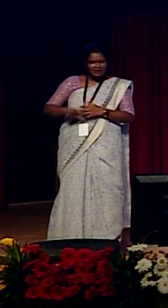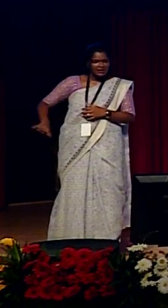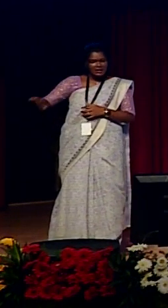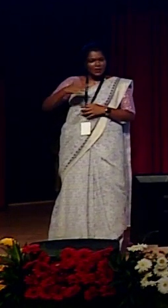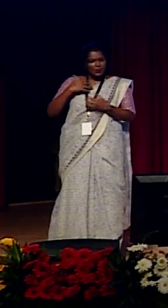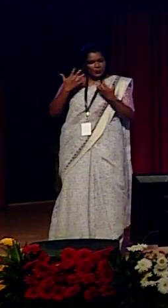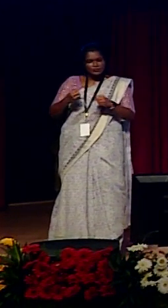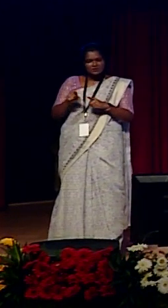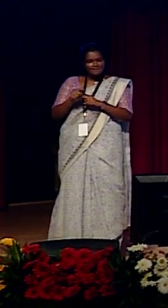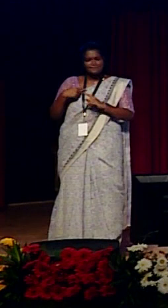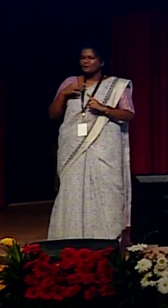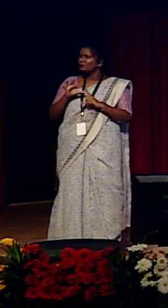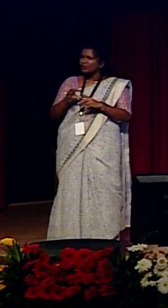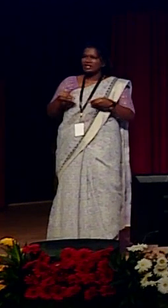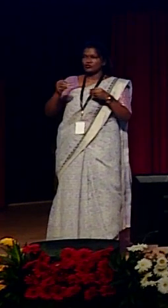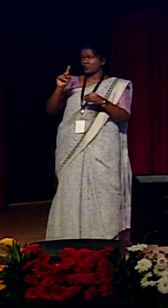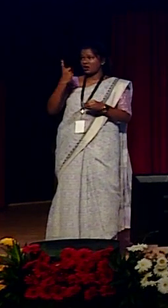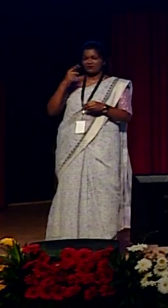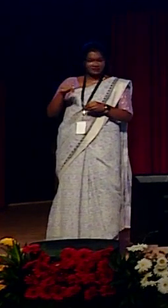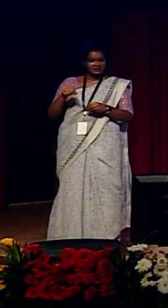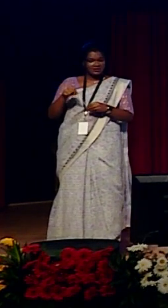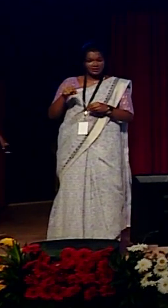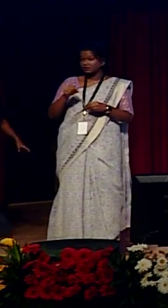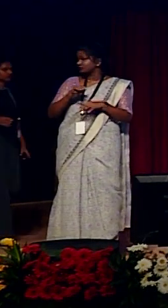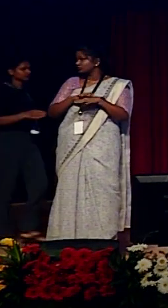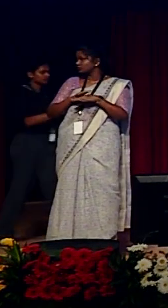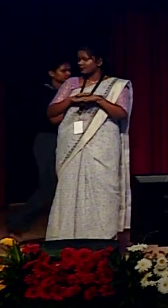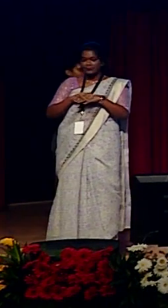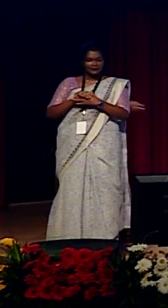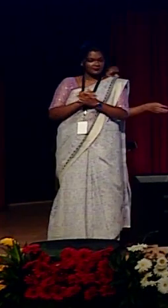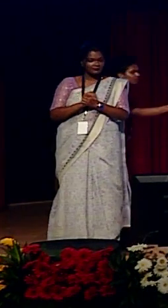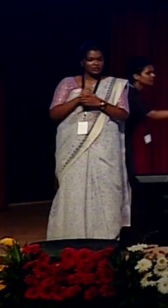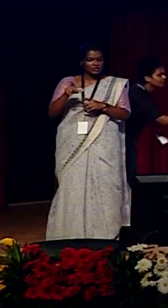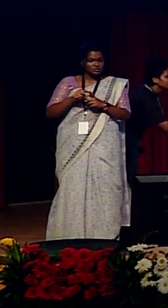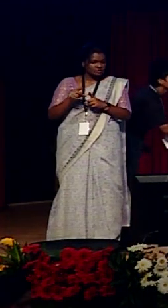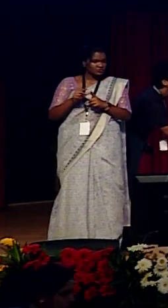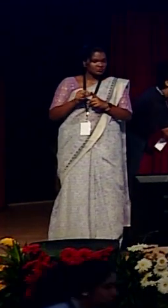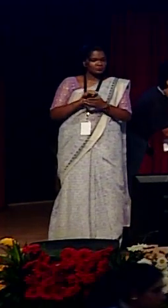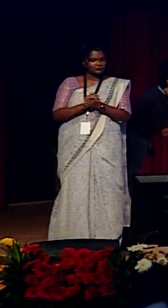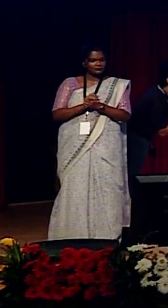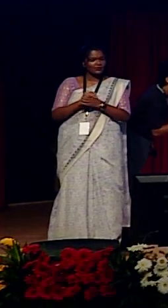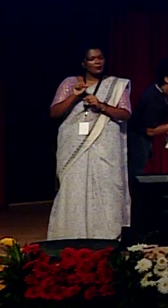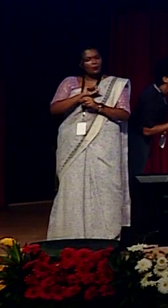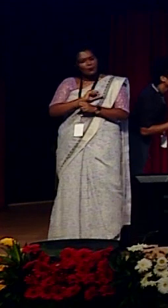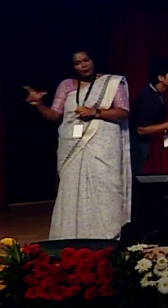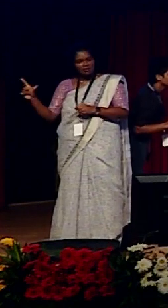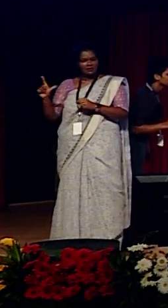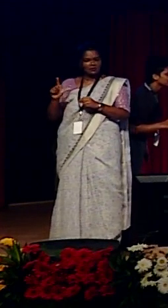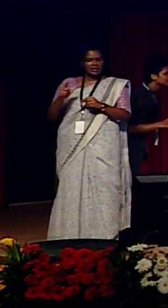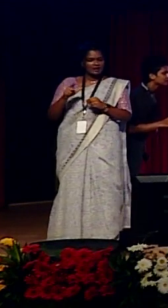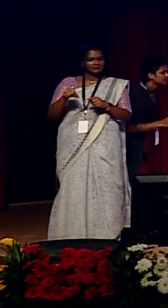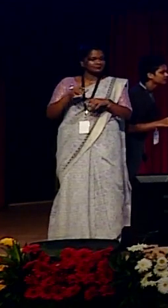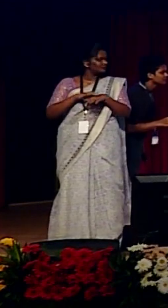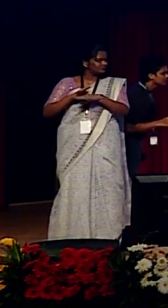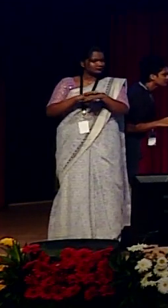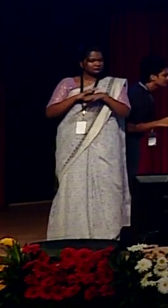further, we wanted to probe about what are these inaccessible experiments. And to do that, we scrutinized all the